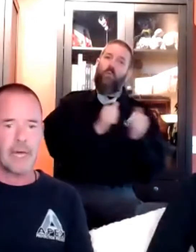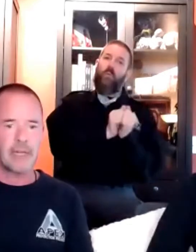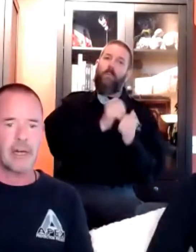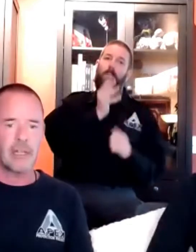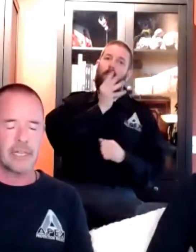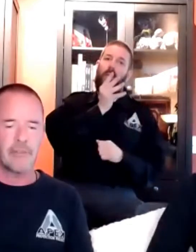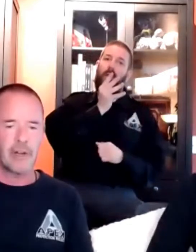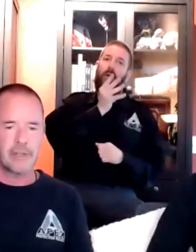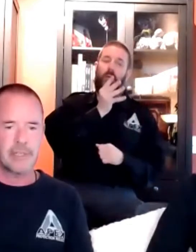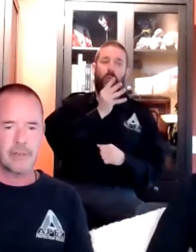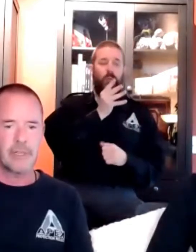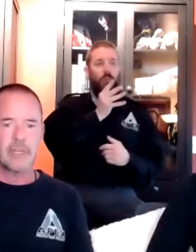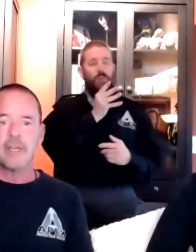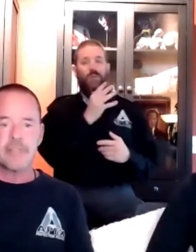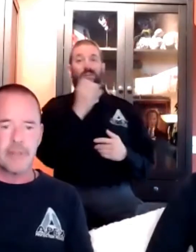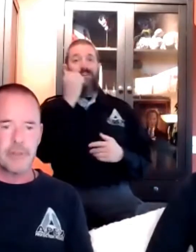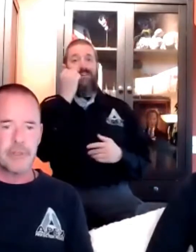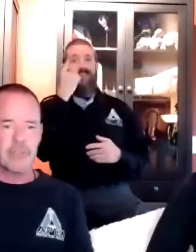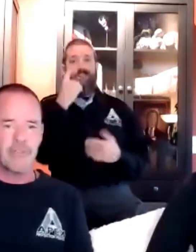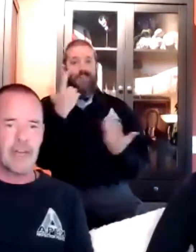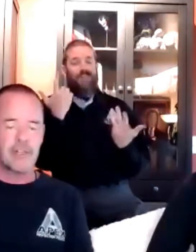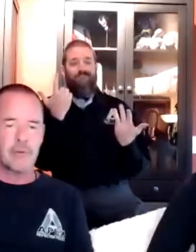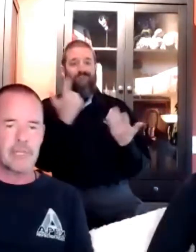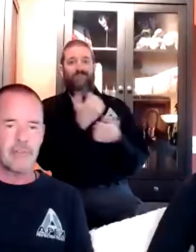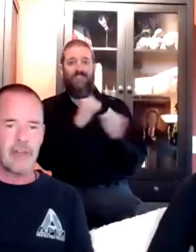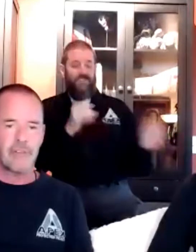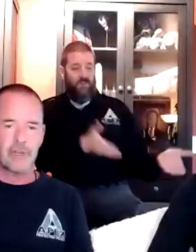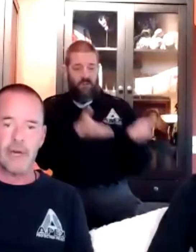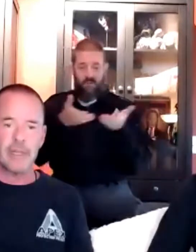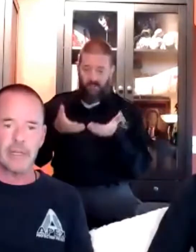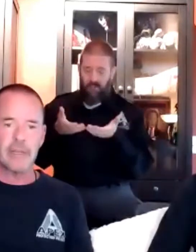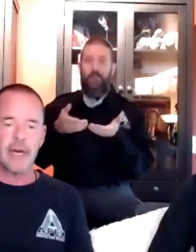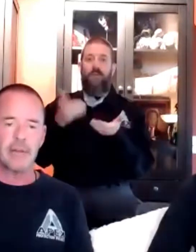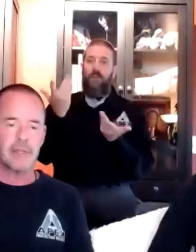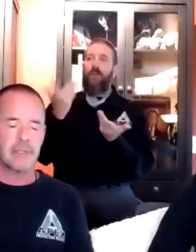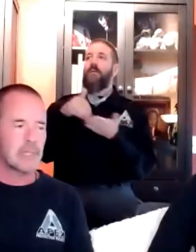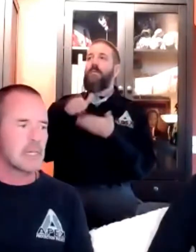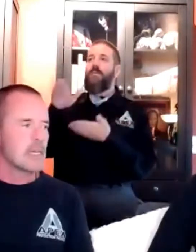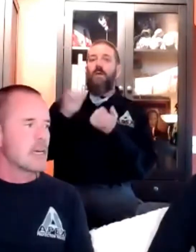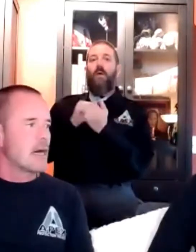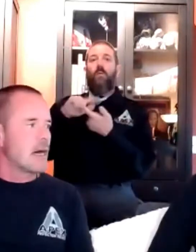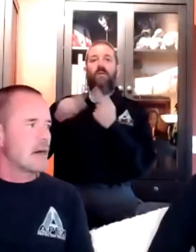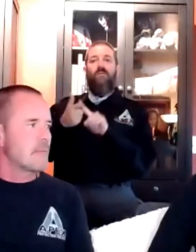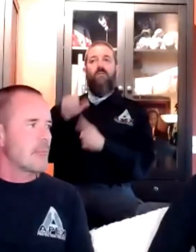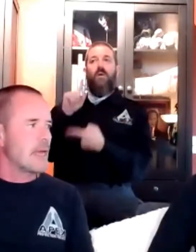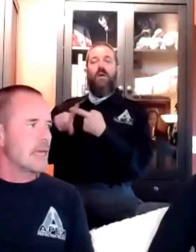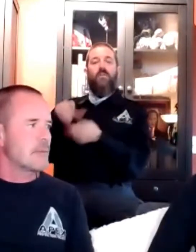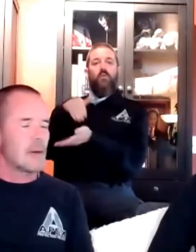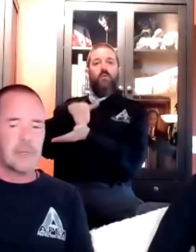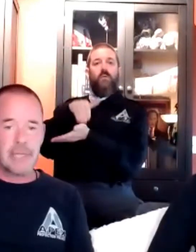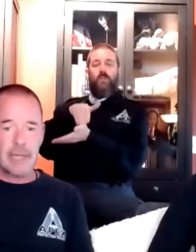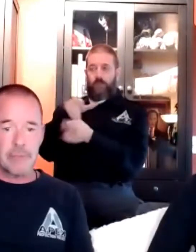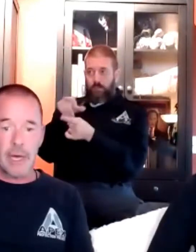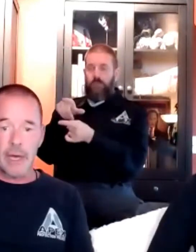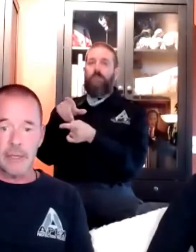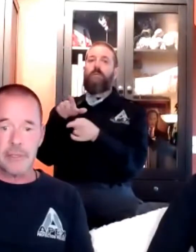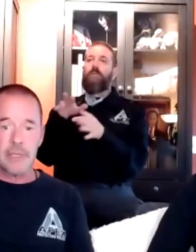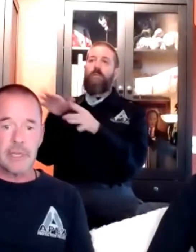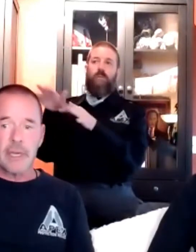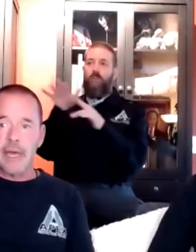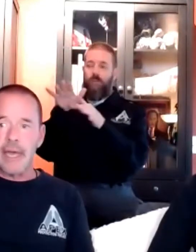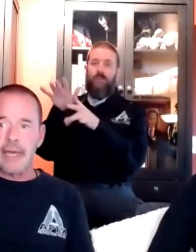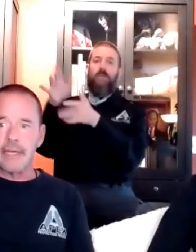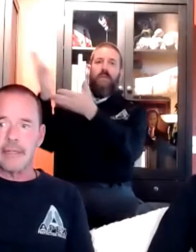saved by a colleague of ours that sent her to the vet, and she was in the vet for quite a long time, actually. And the puppies came to